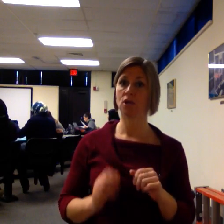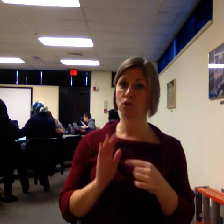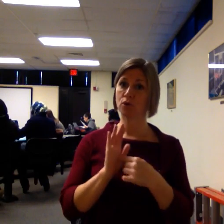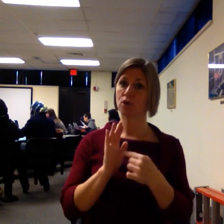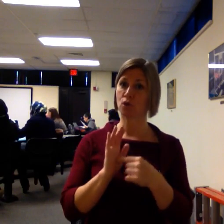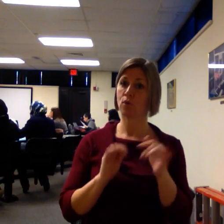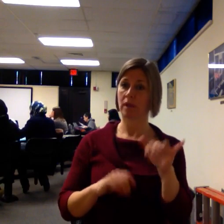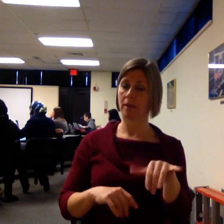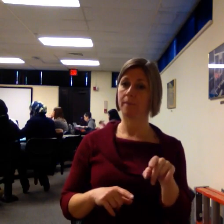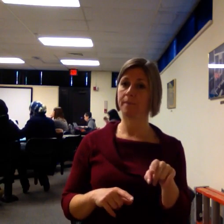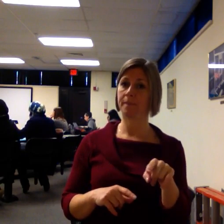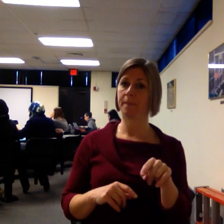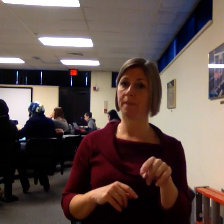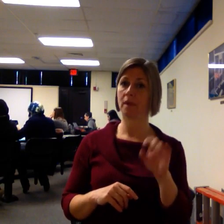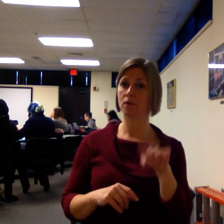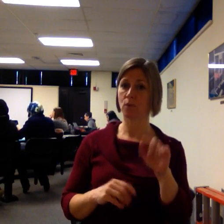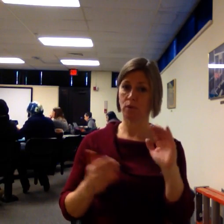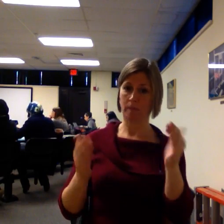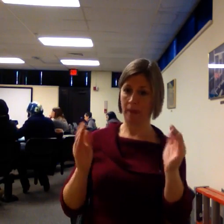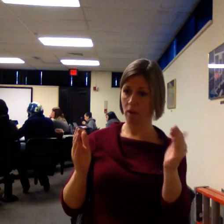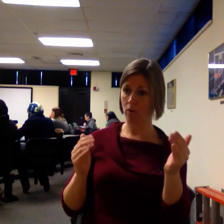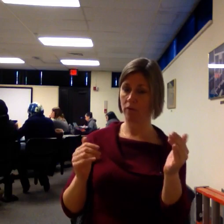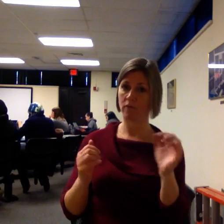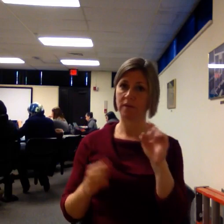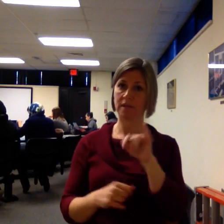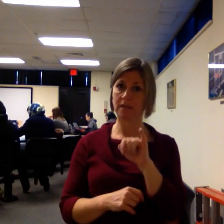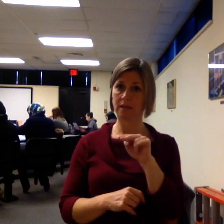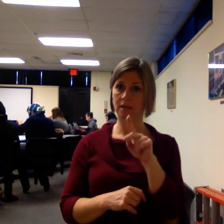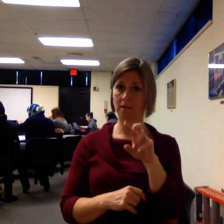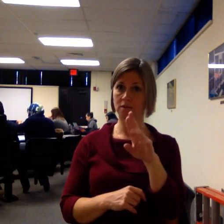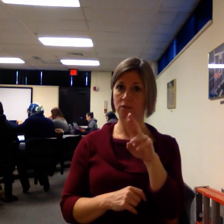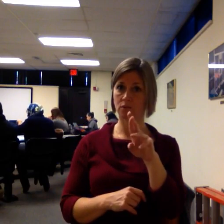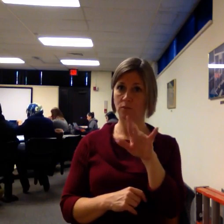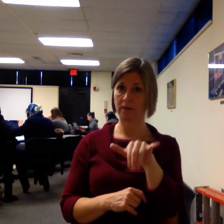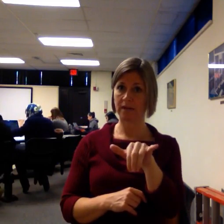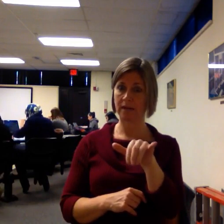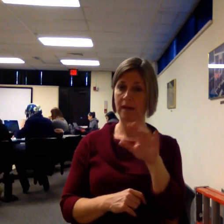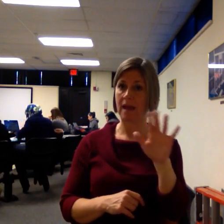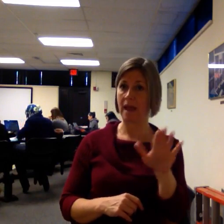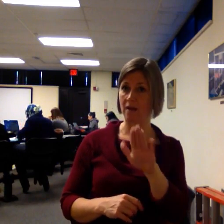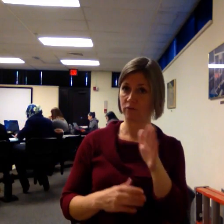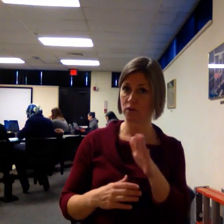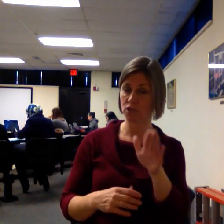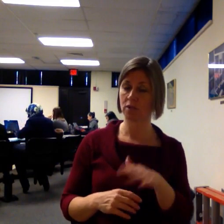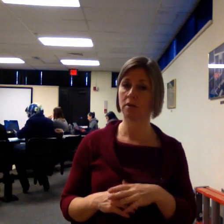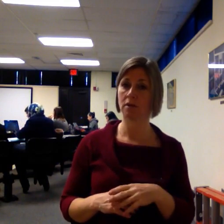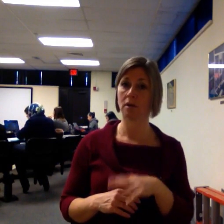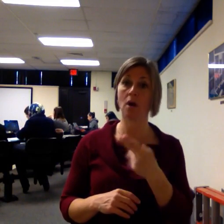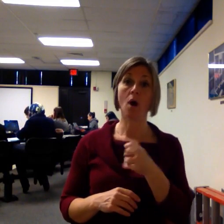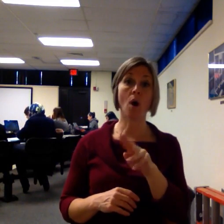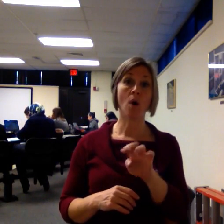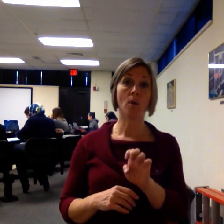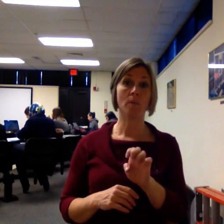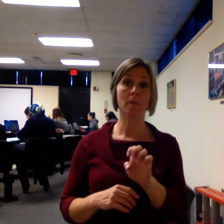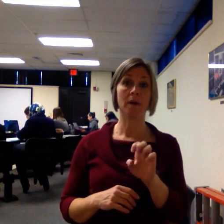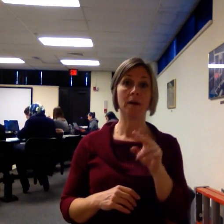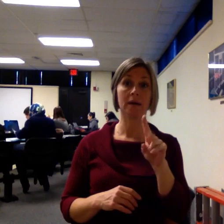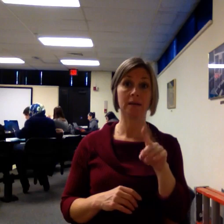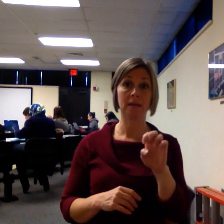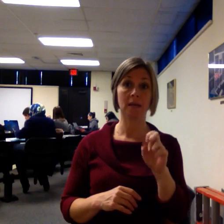one. So then compare that one to the industry average. Whereas with Home Depot, you'll be able to do the author's version because you do